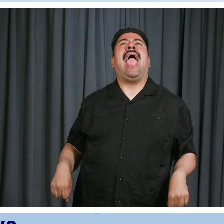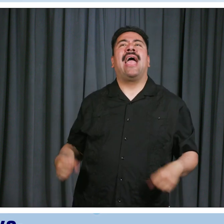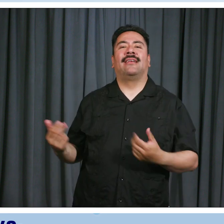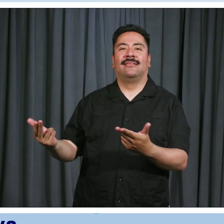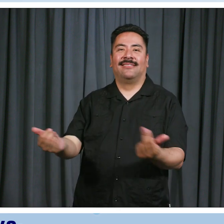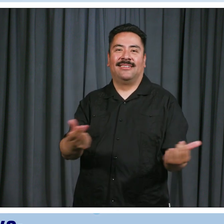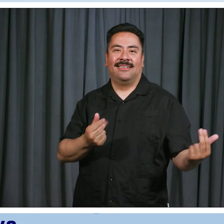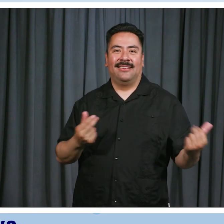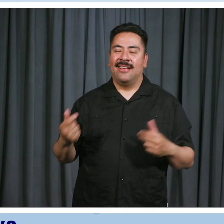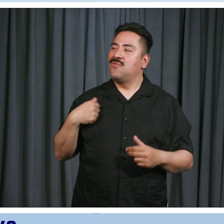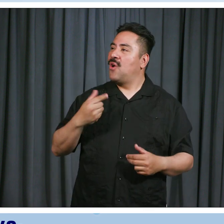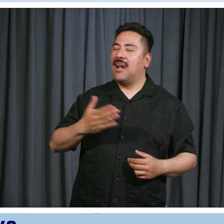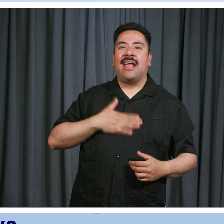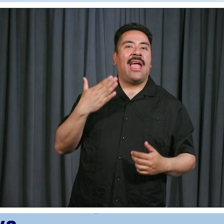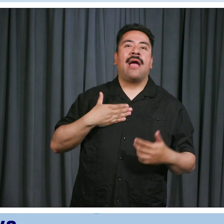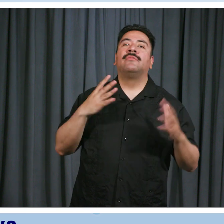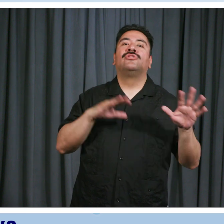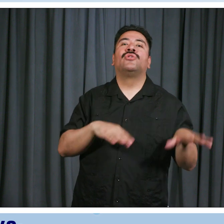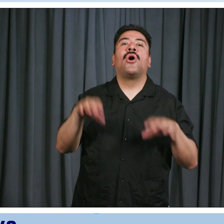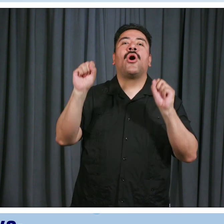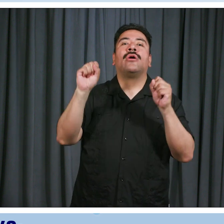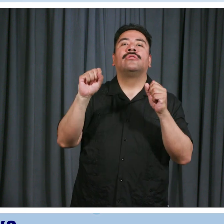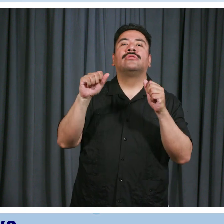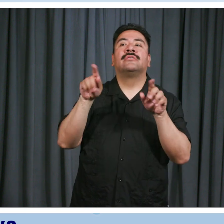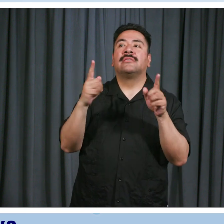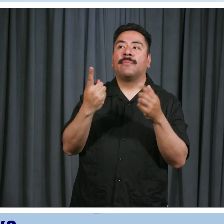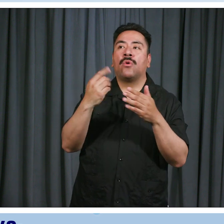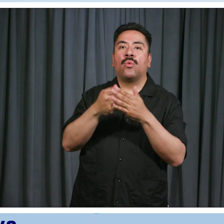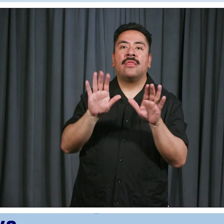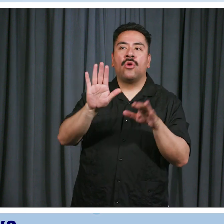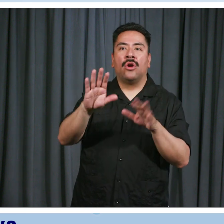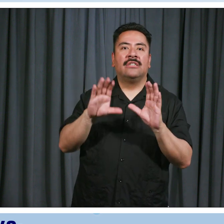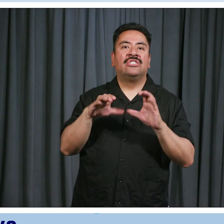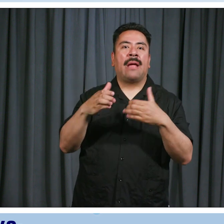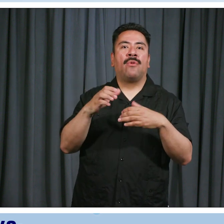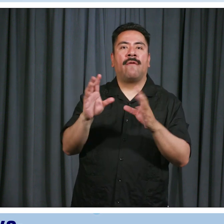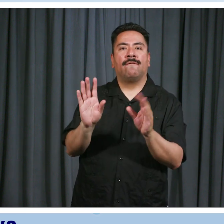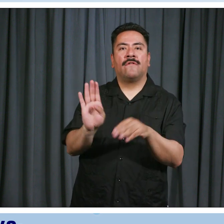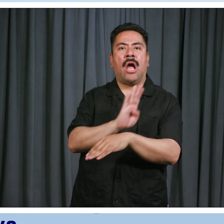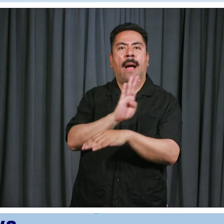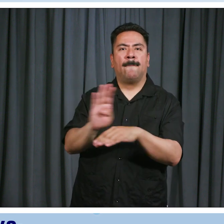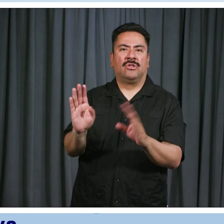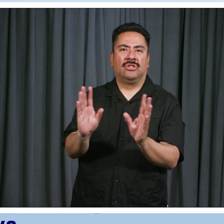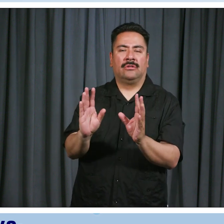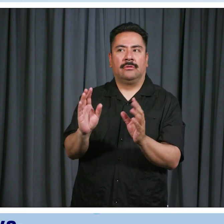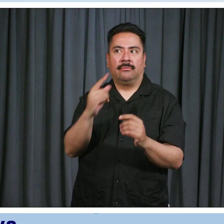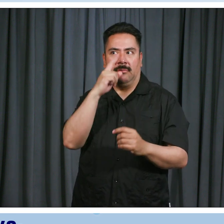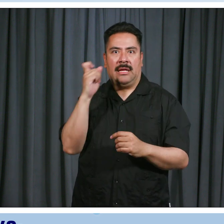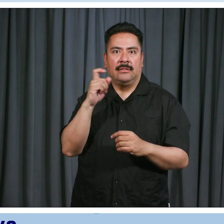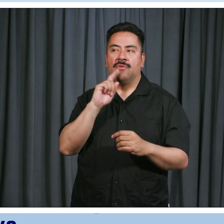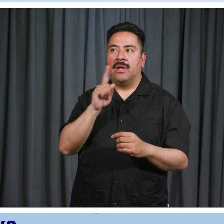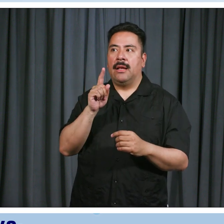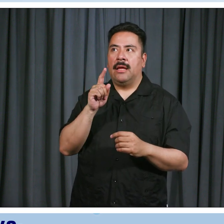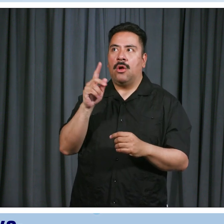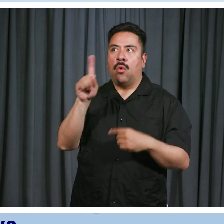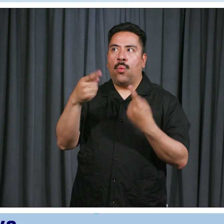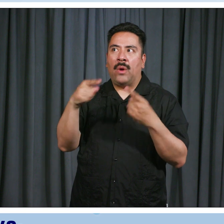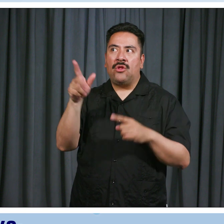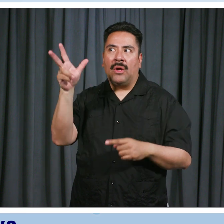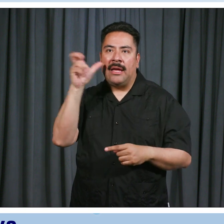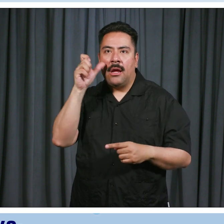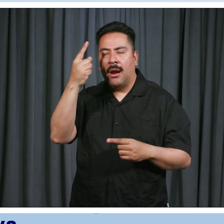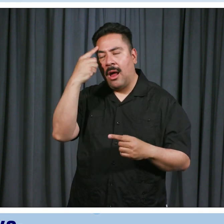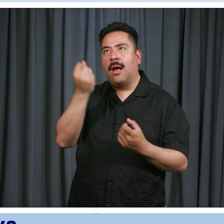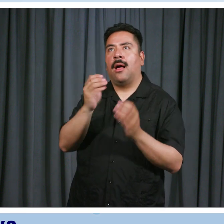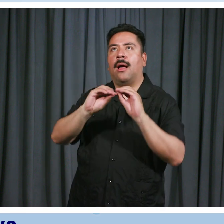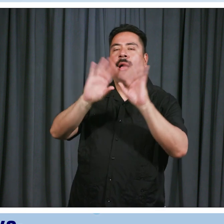we are happy to host like something through the Chamber of Commerce too, just about like, because it clicks once you hear it, you know? And the